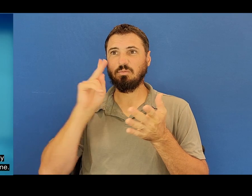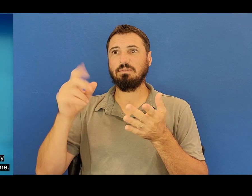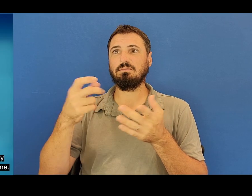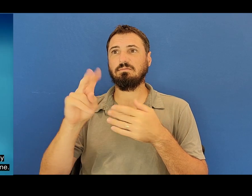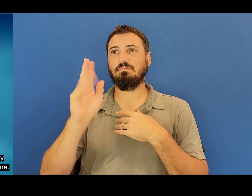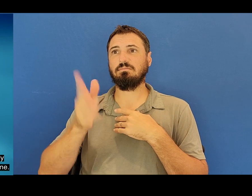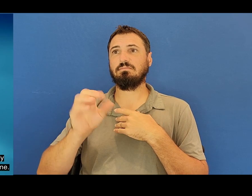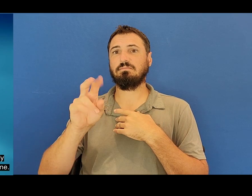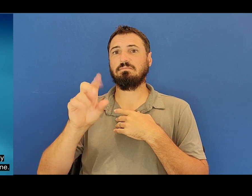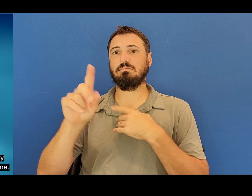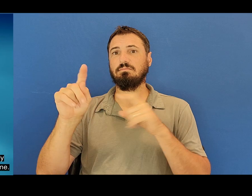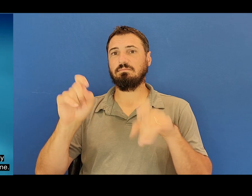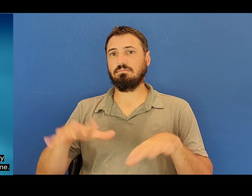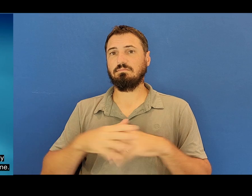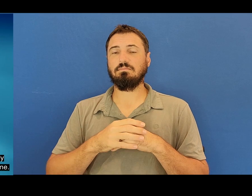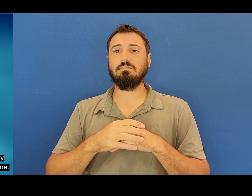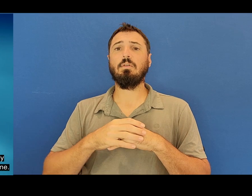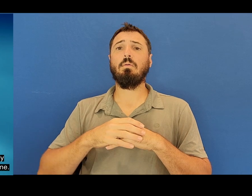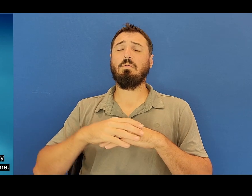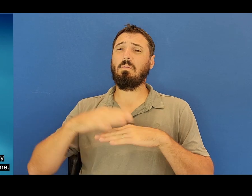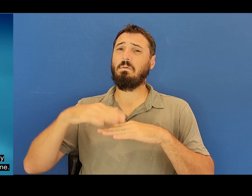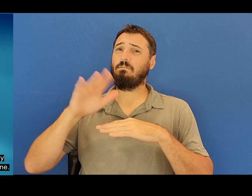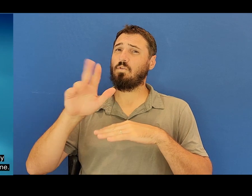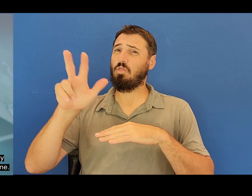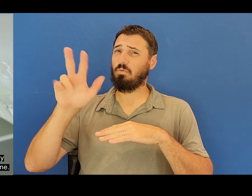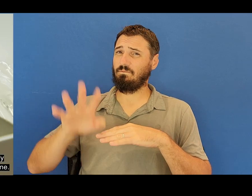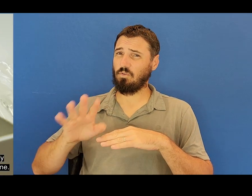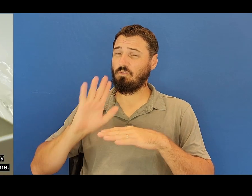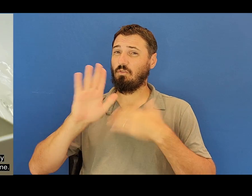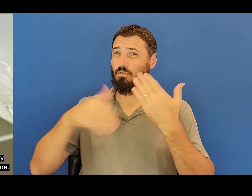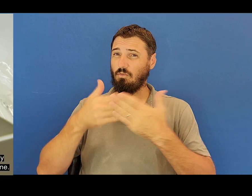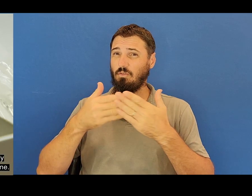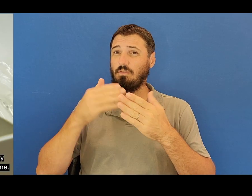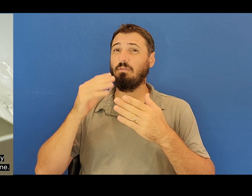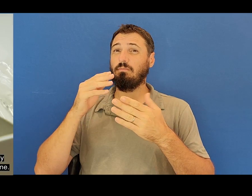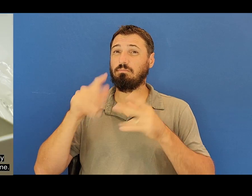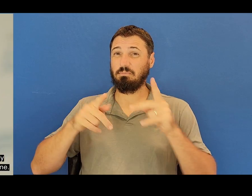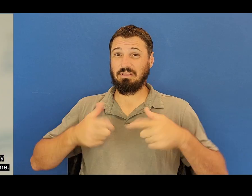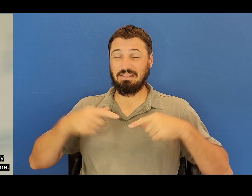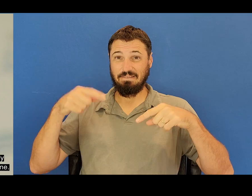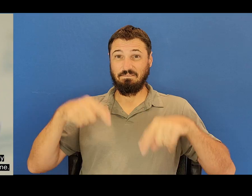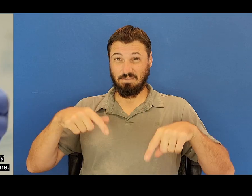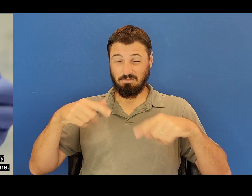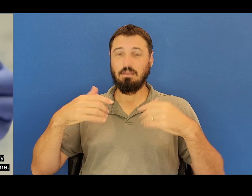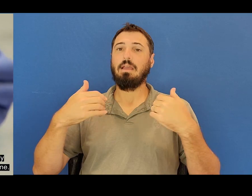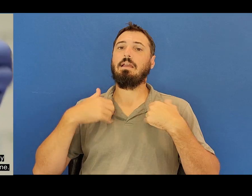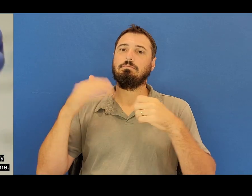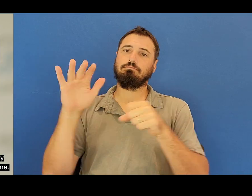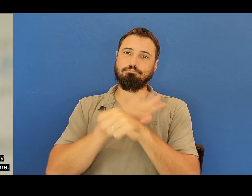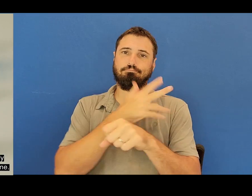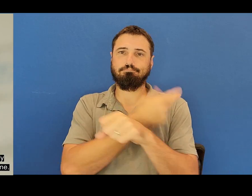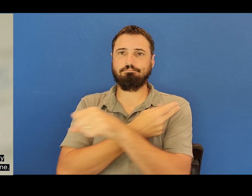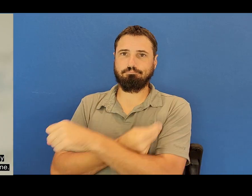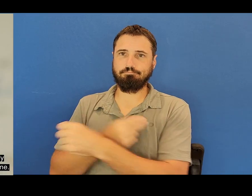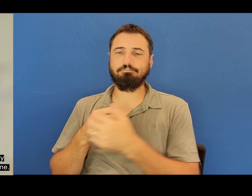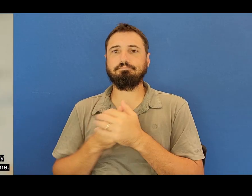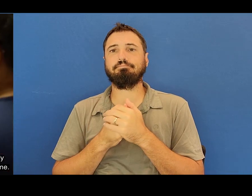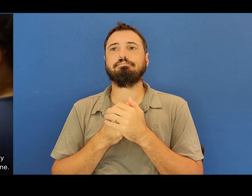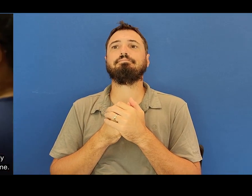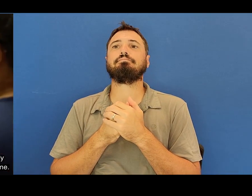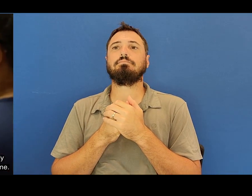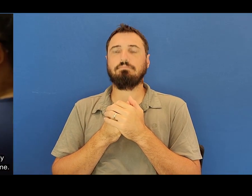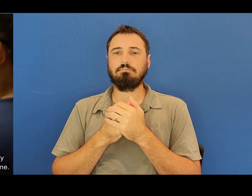kauai.gov/COVID-test. Over 3/4 of all Hawaii residents are now fully vaccinated. The vaccines are highly effective at preventing severe